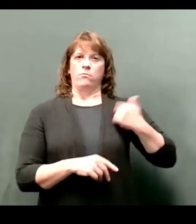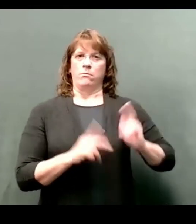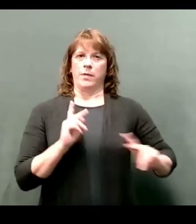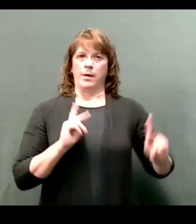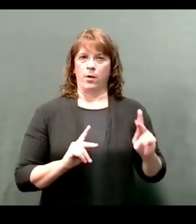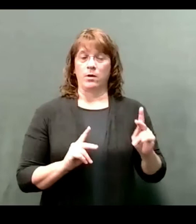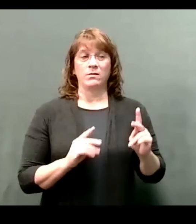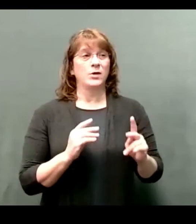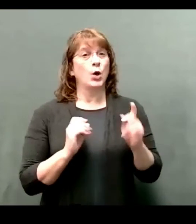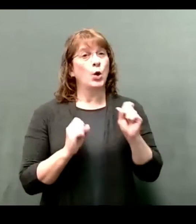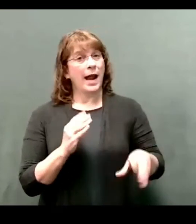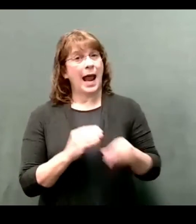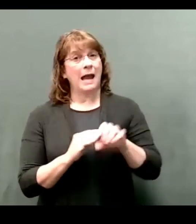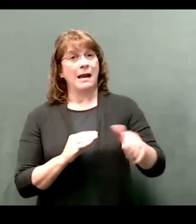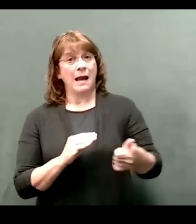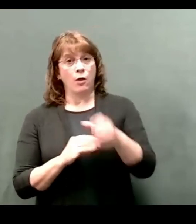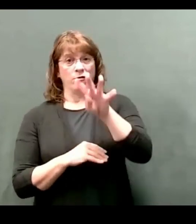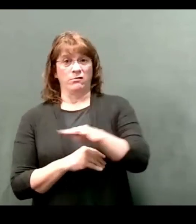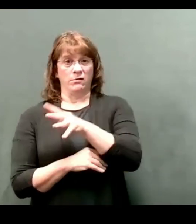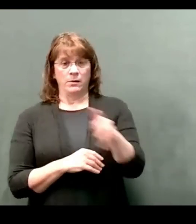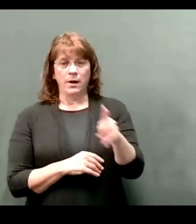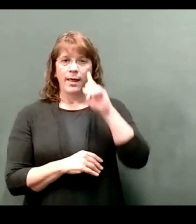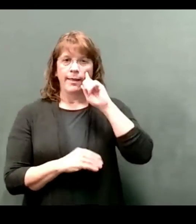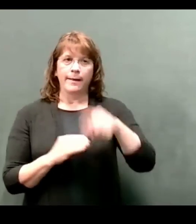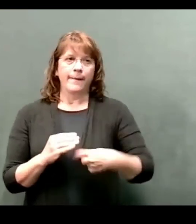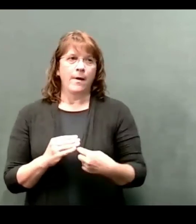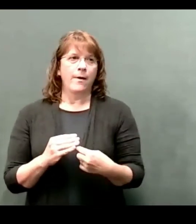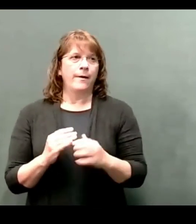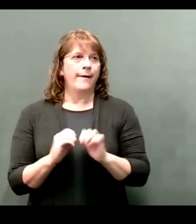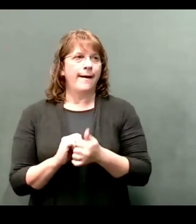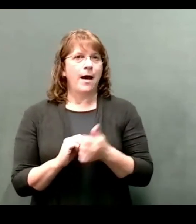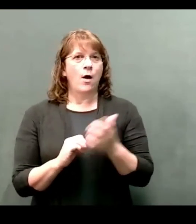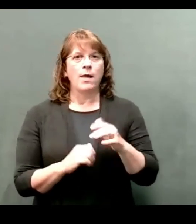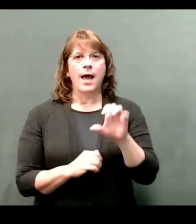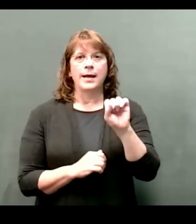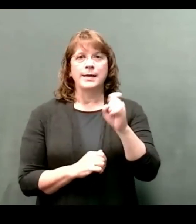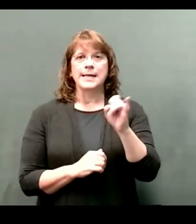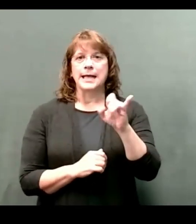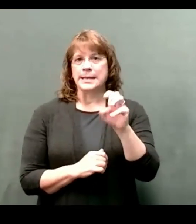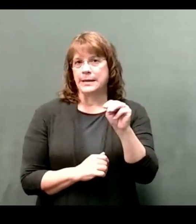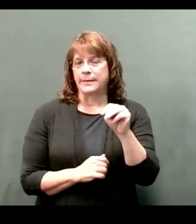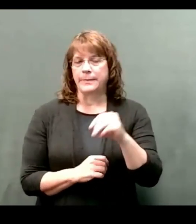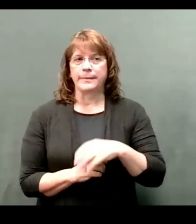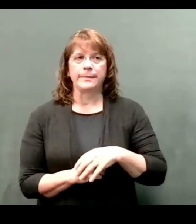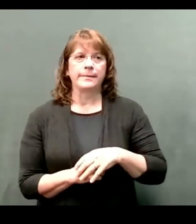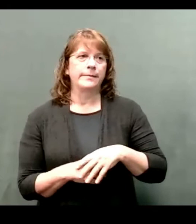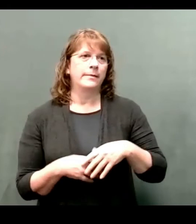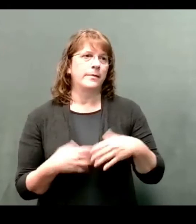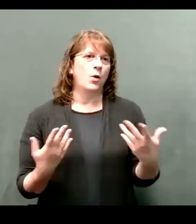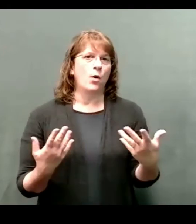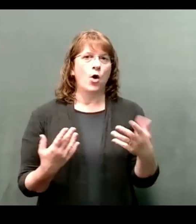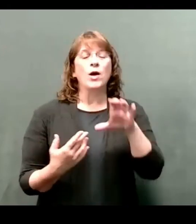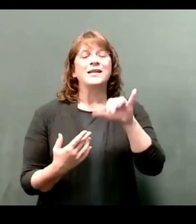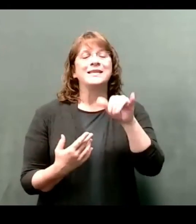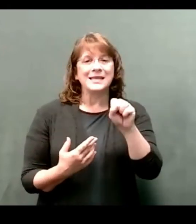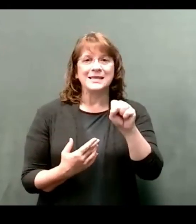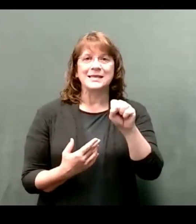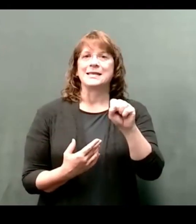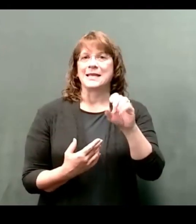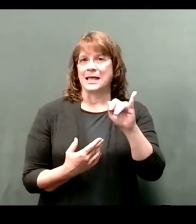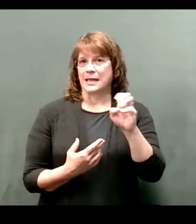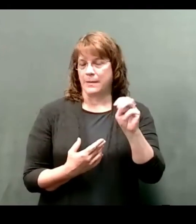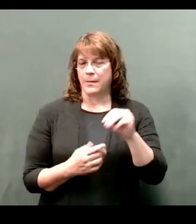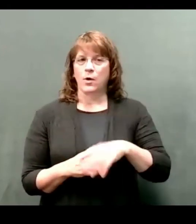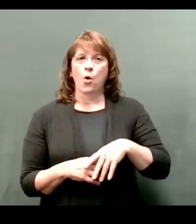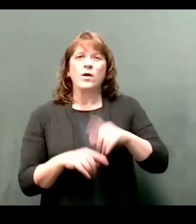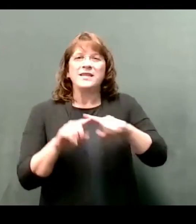easily could have added another one of these tables to think about how things like cissexism or, these different gender pieces or identity